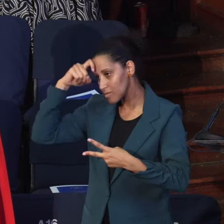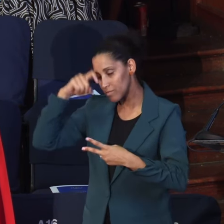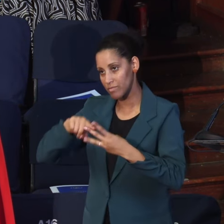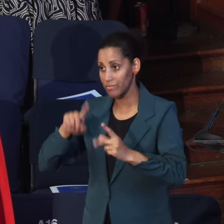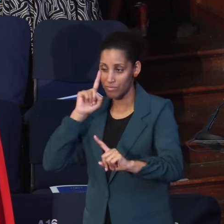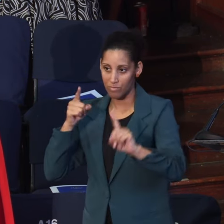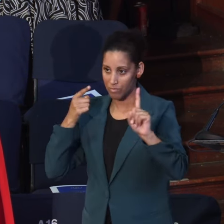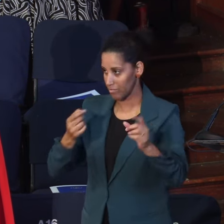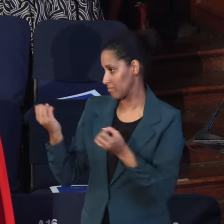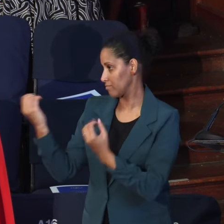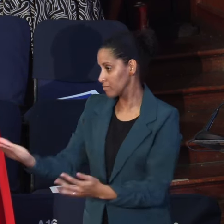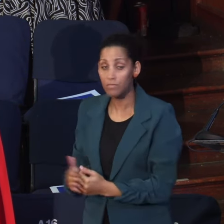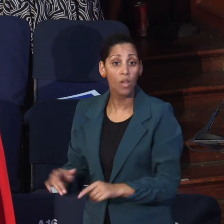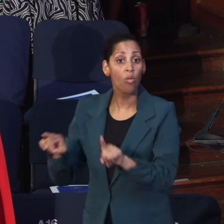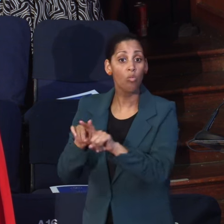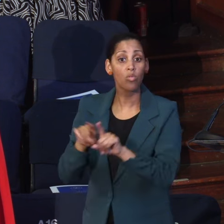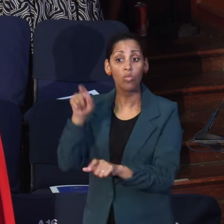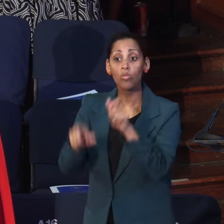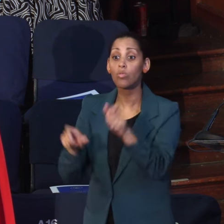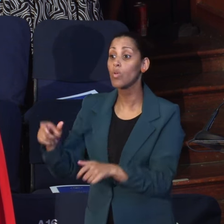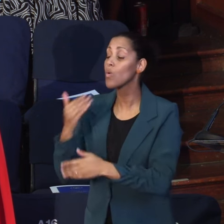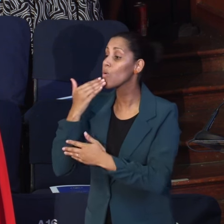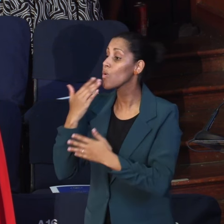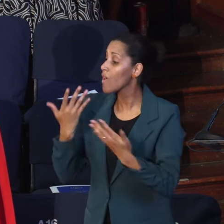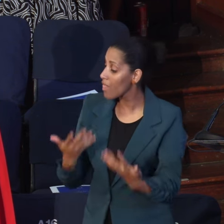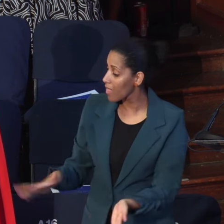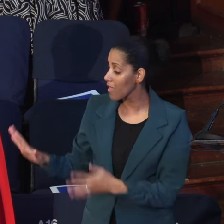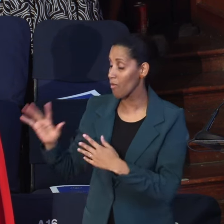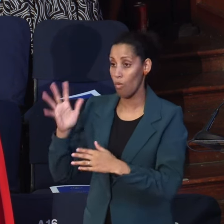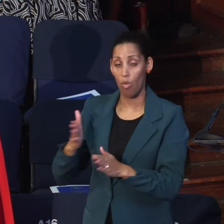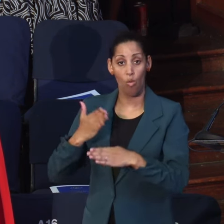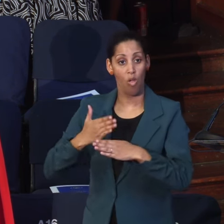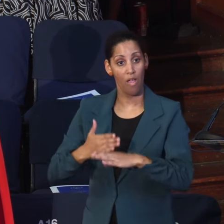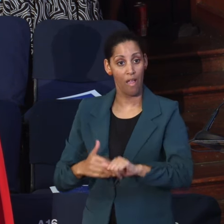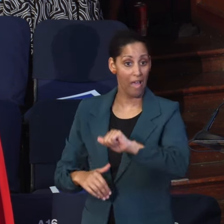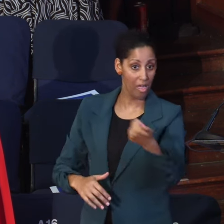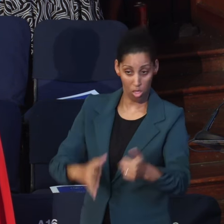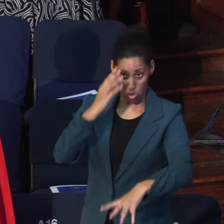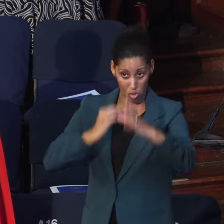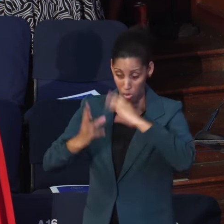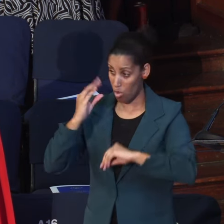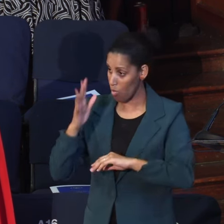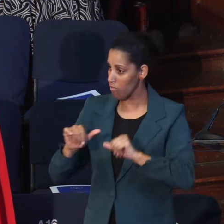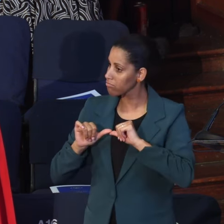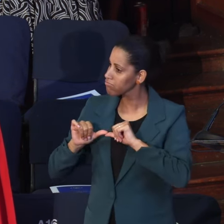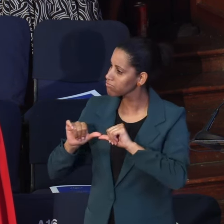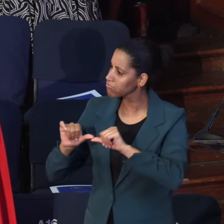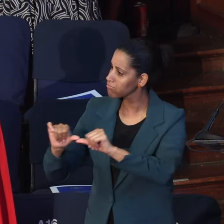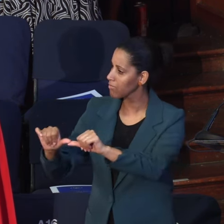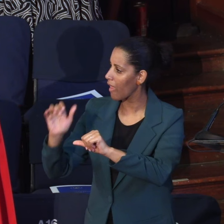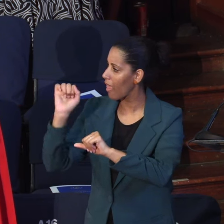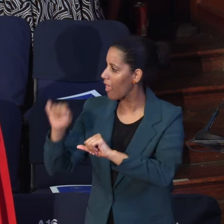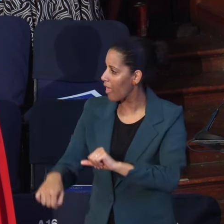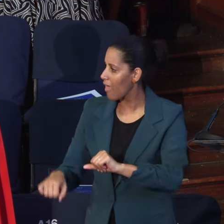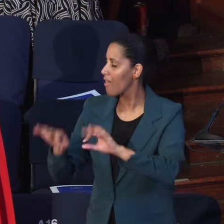purpose. To those who will leave the university to learn and work elsewhere, may you be sustained by those values